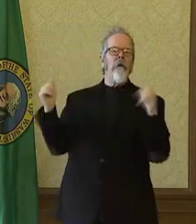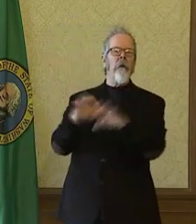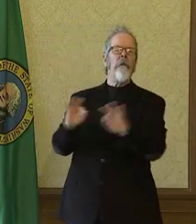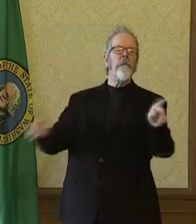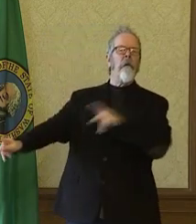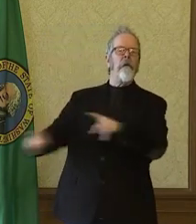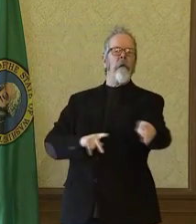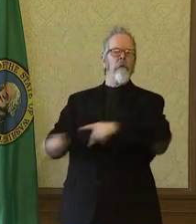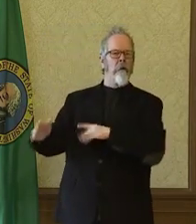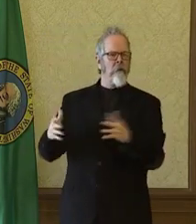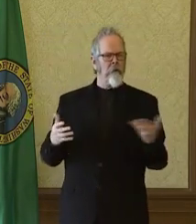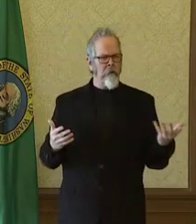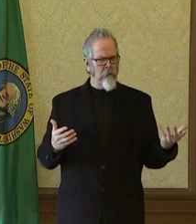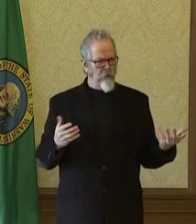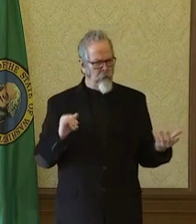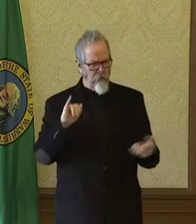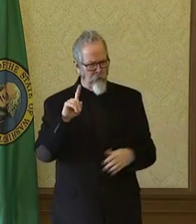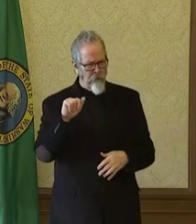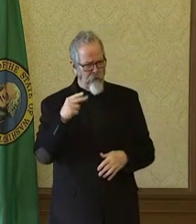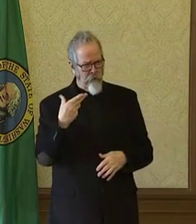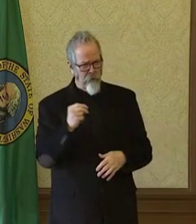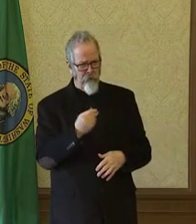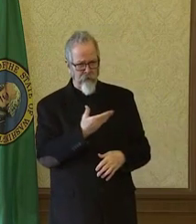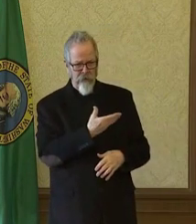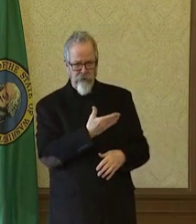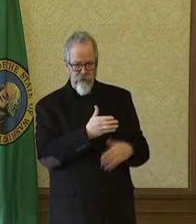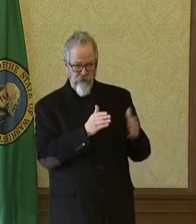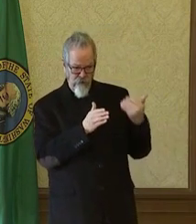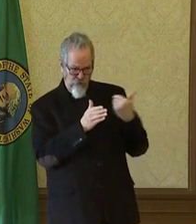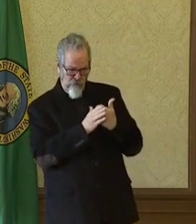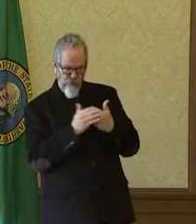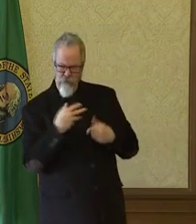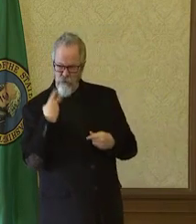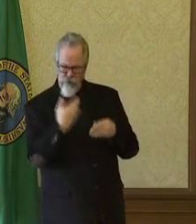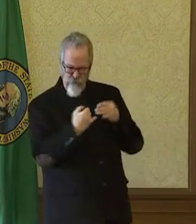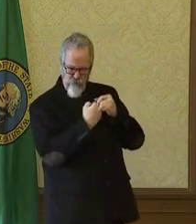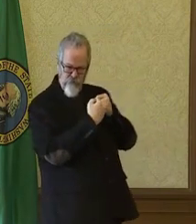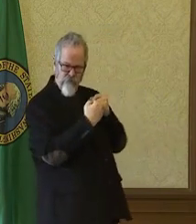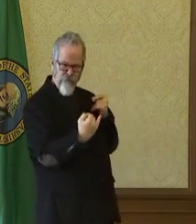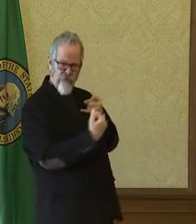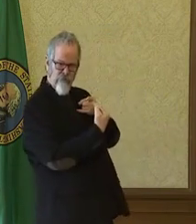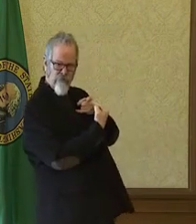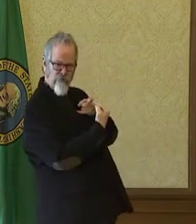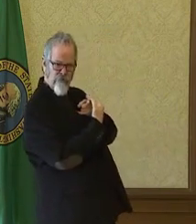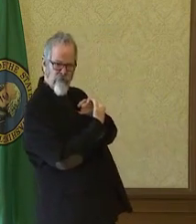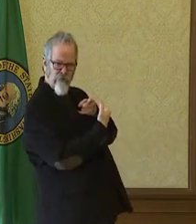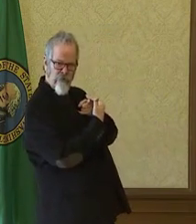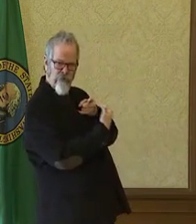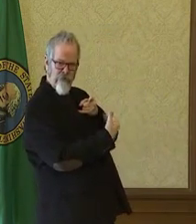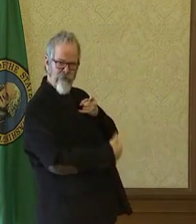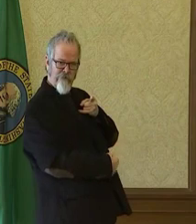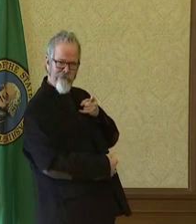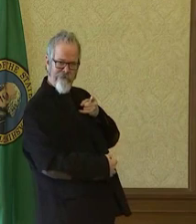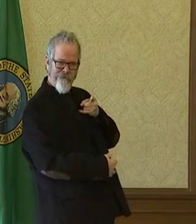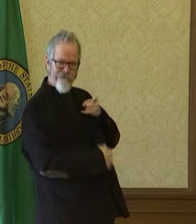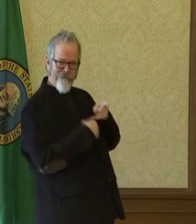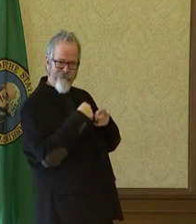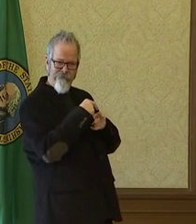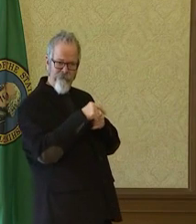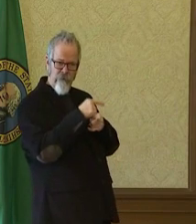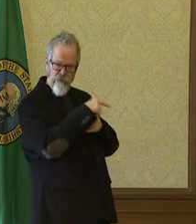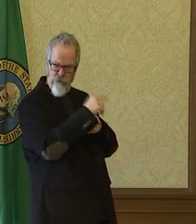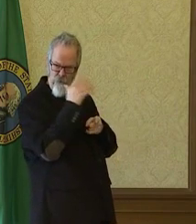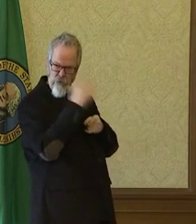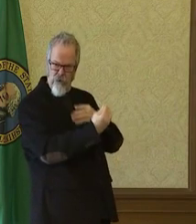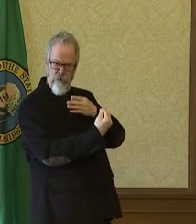in that part of the state or anywhere with the Easter weekend coming up? Well, to my knowledge, we have not seen that in the state